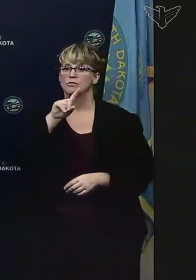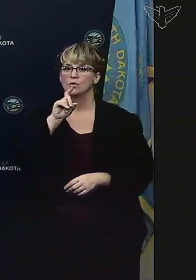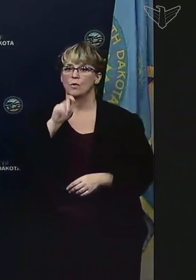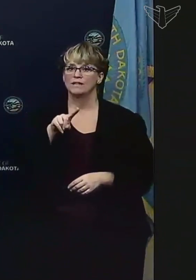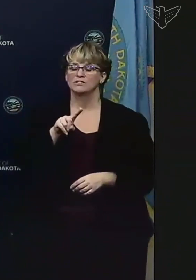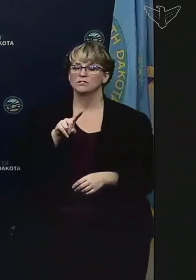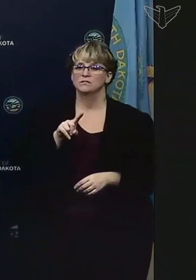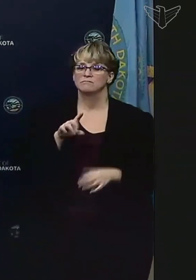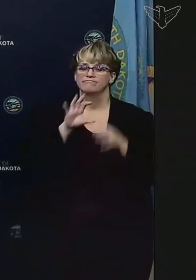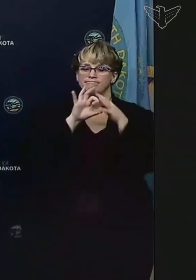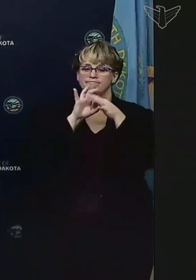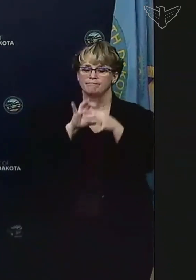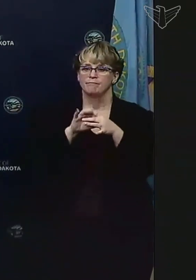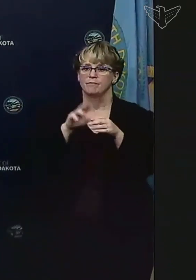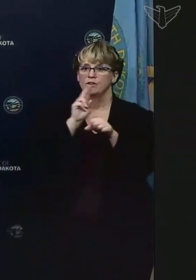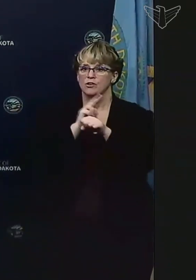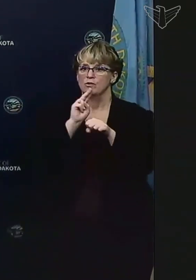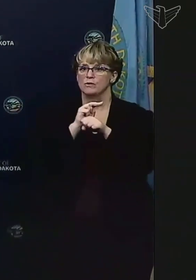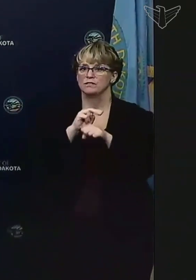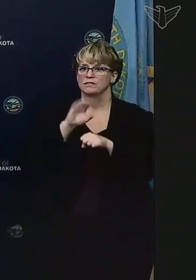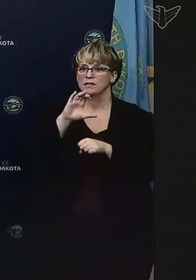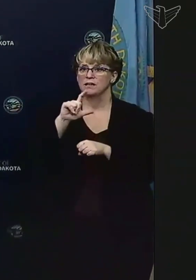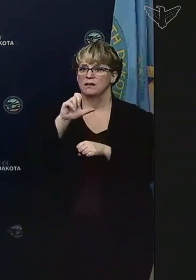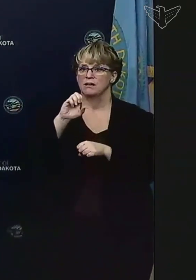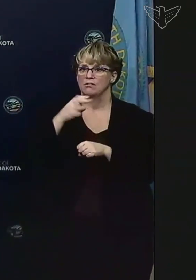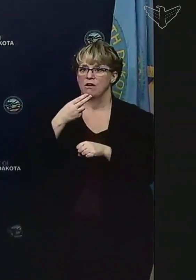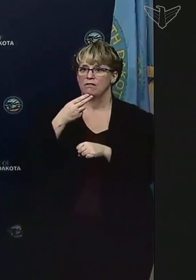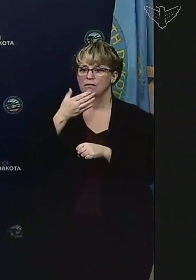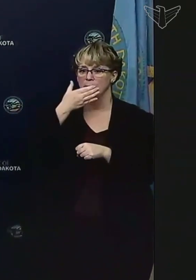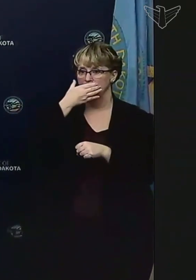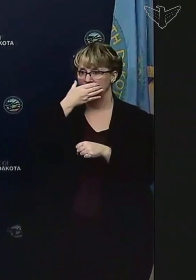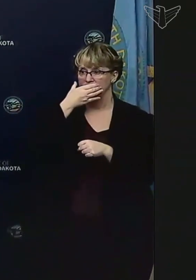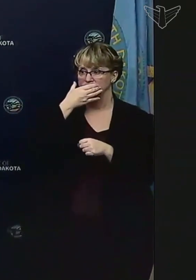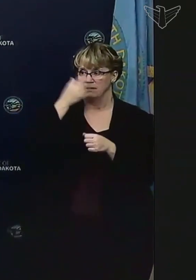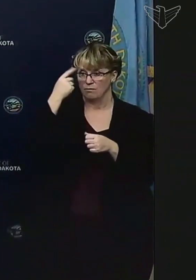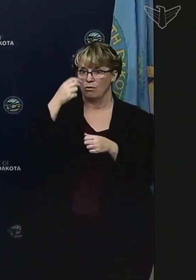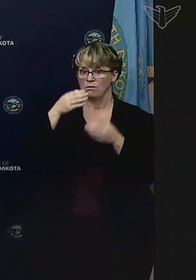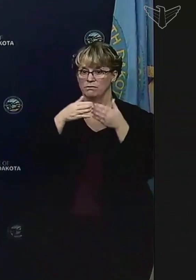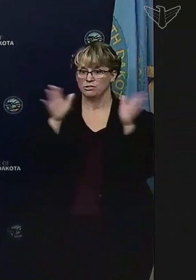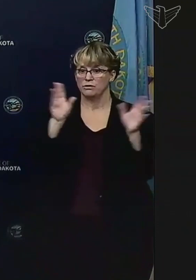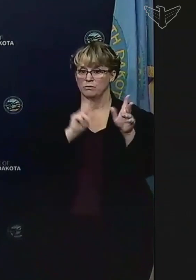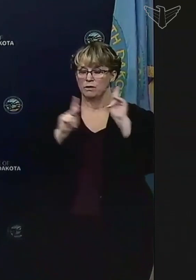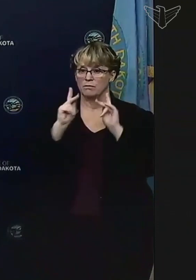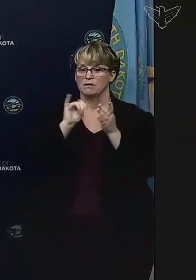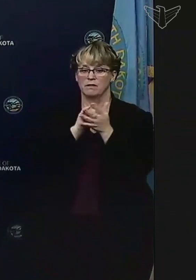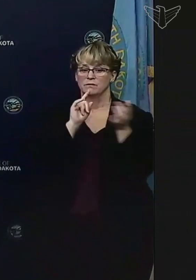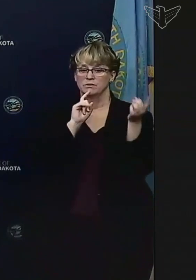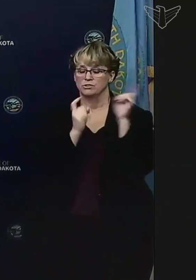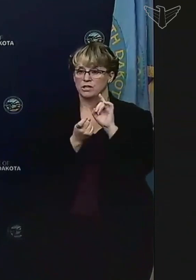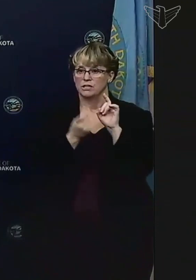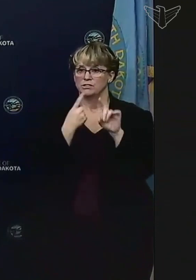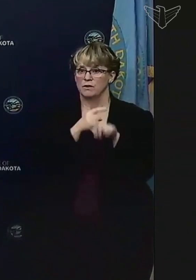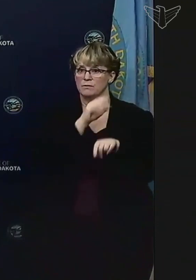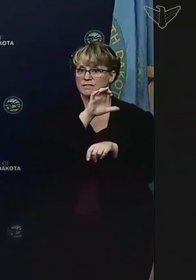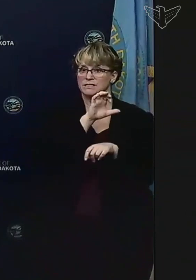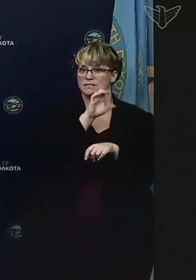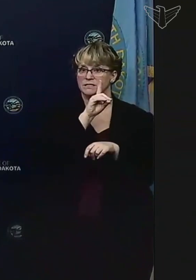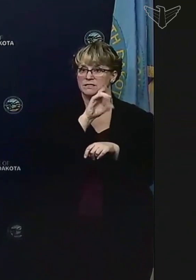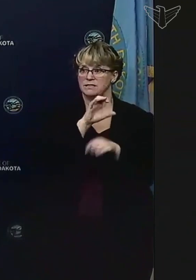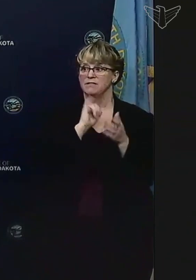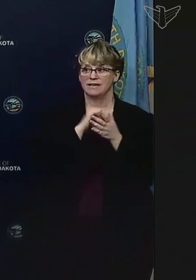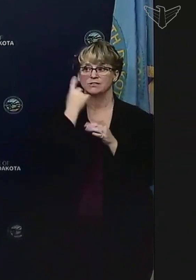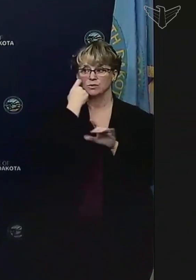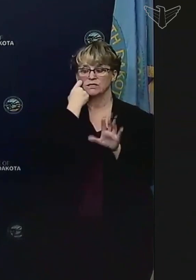was around the use of cloth masks for the general public, and so that was a change from the CDC. So that's